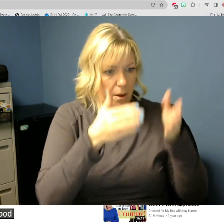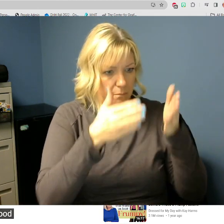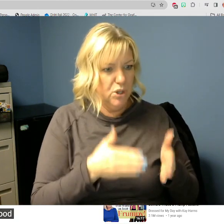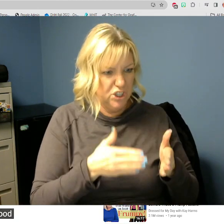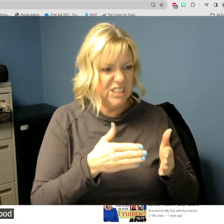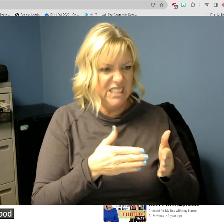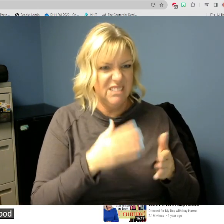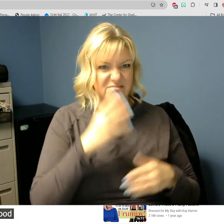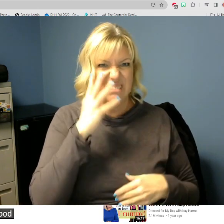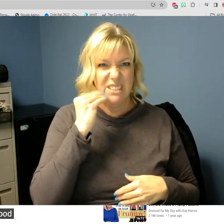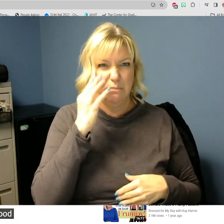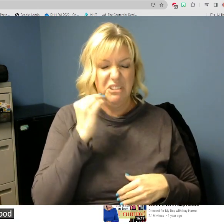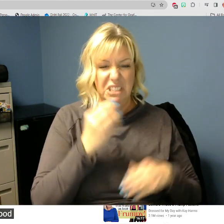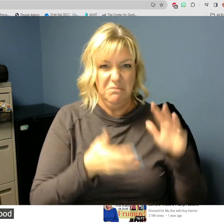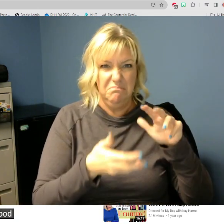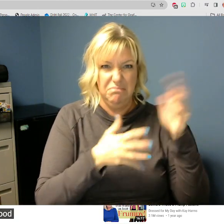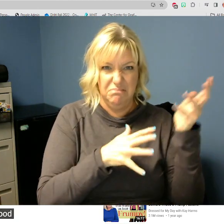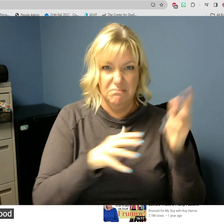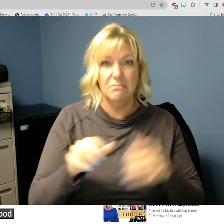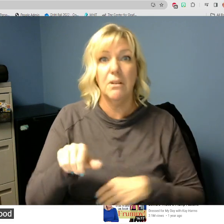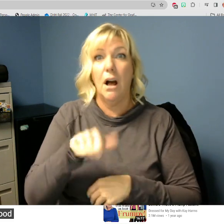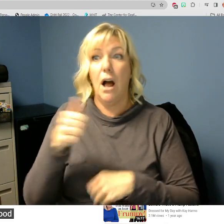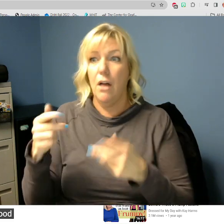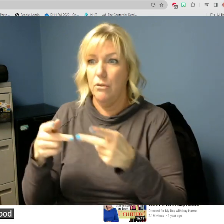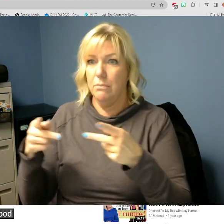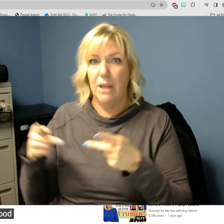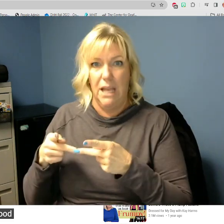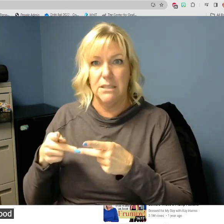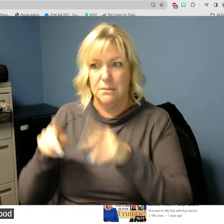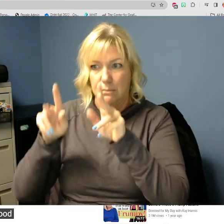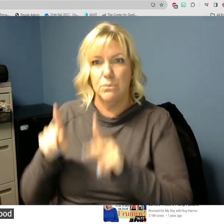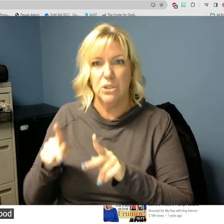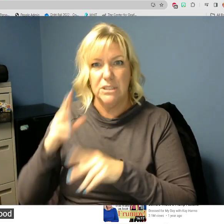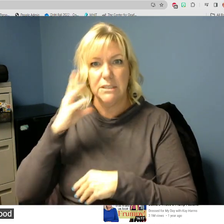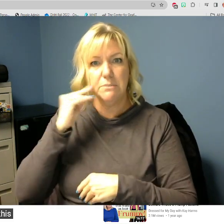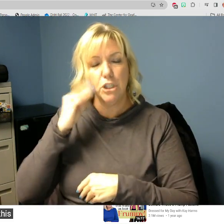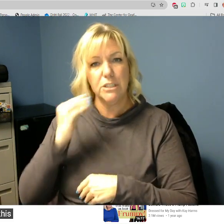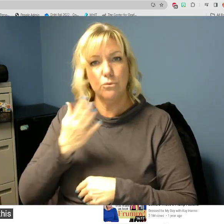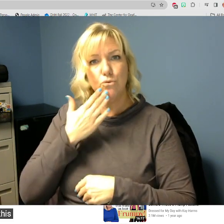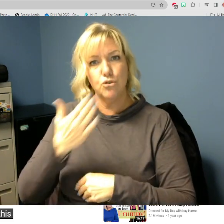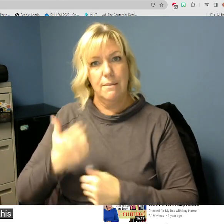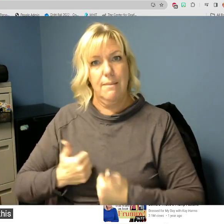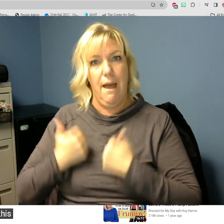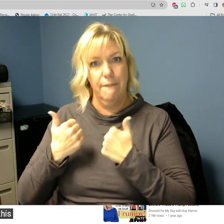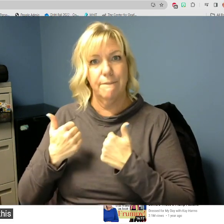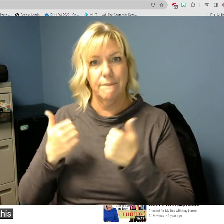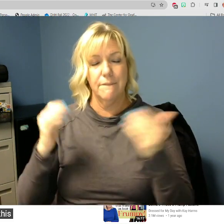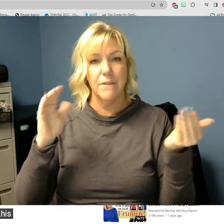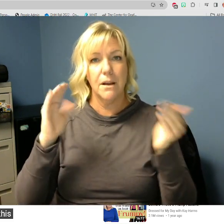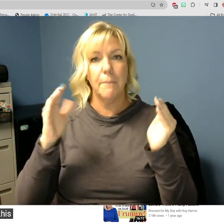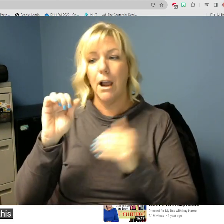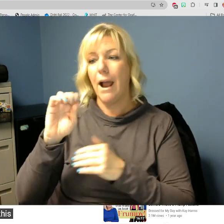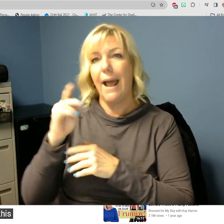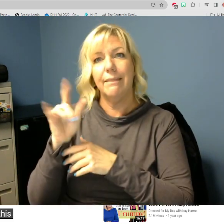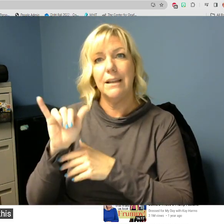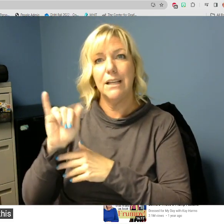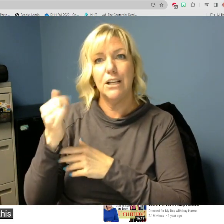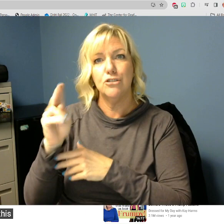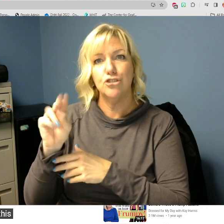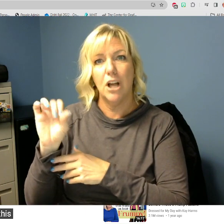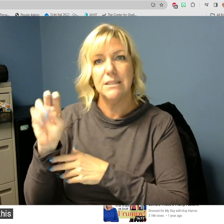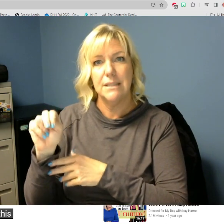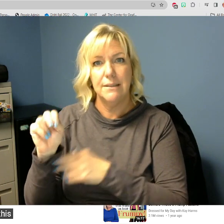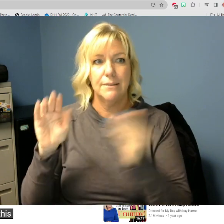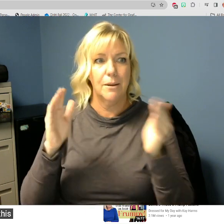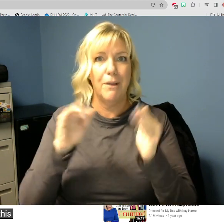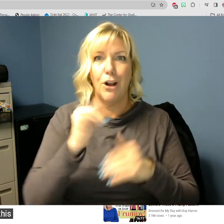John Punch and Anthony Johnson are good examples of this. So again, Mary Johnson shows us that